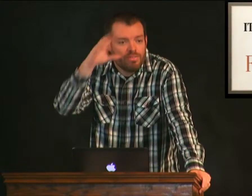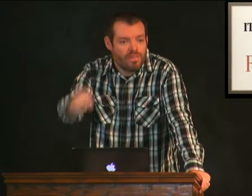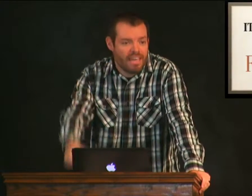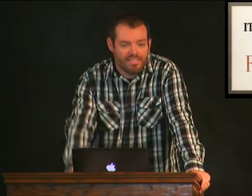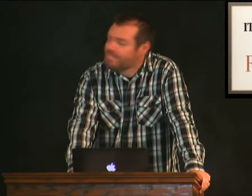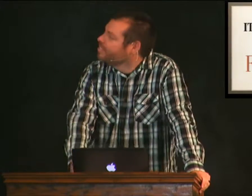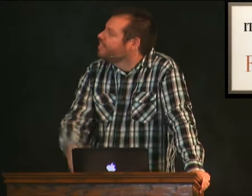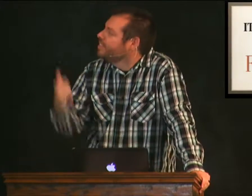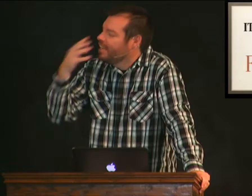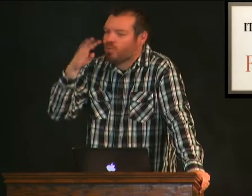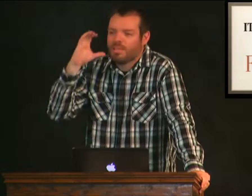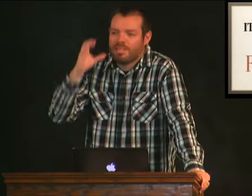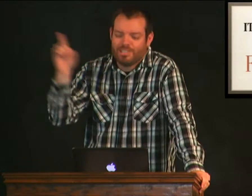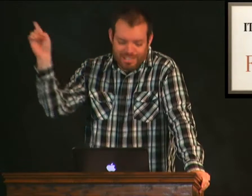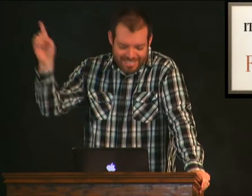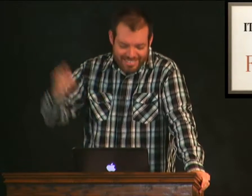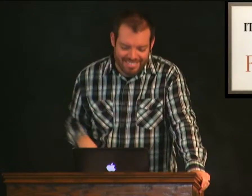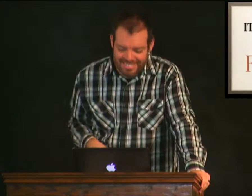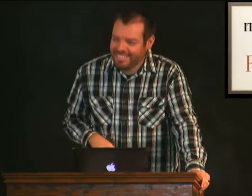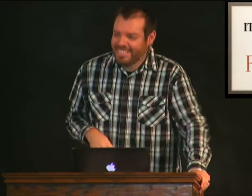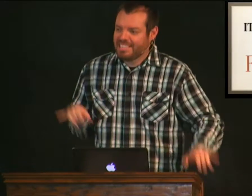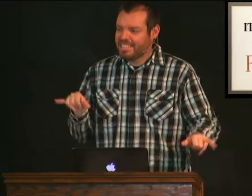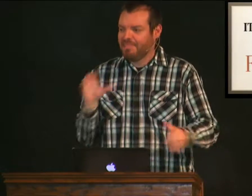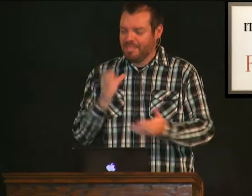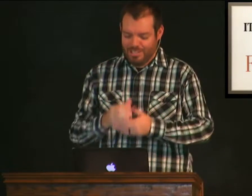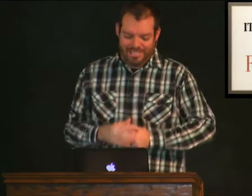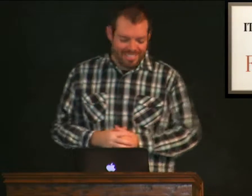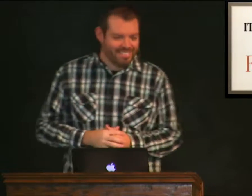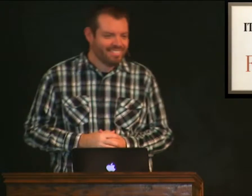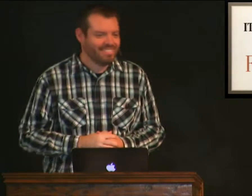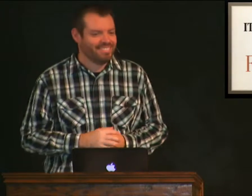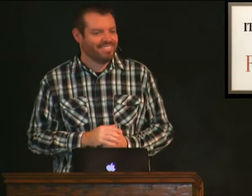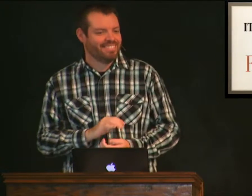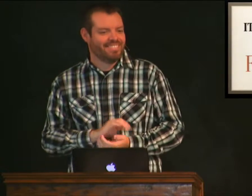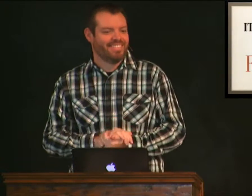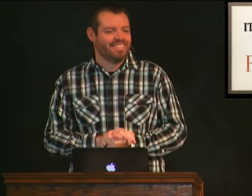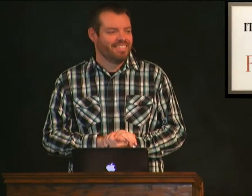It gives you faith. Ignore the pictures. It's the same pictures.